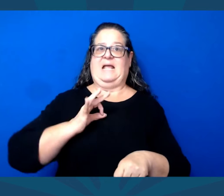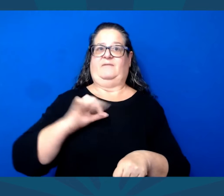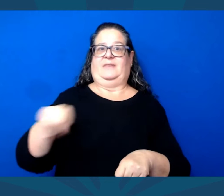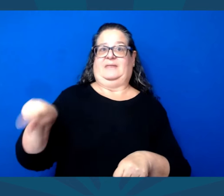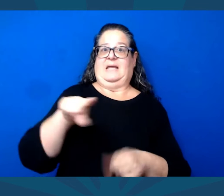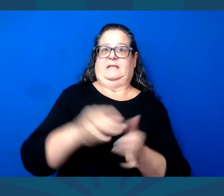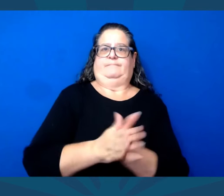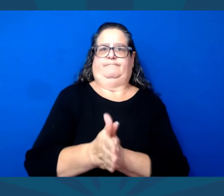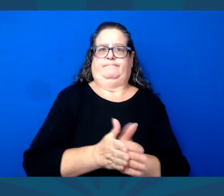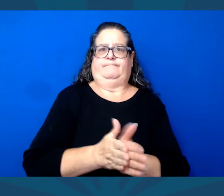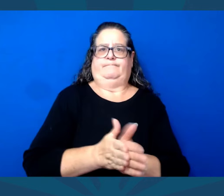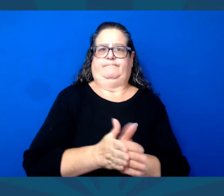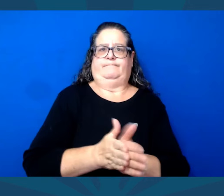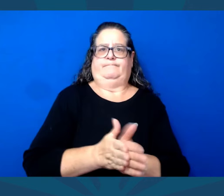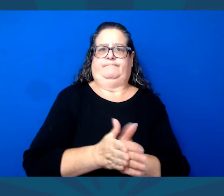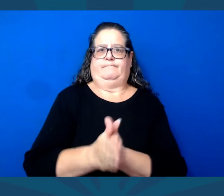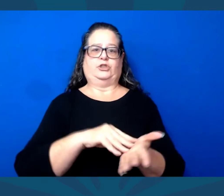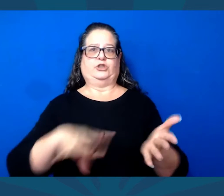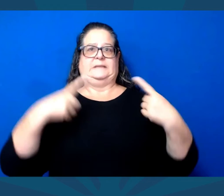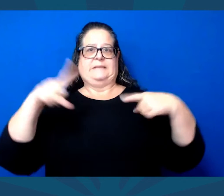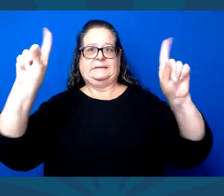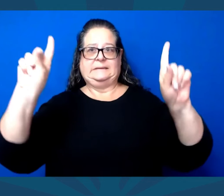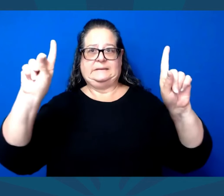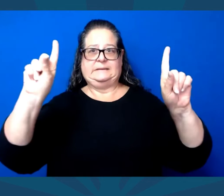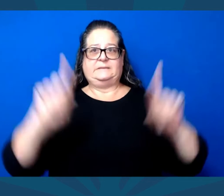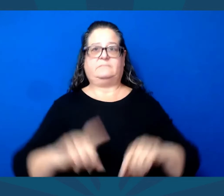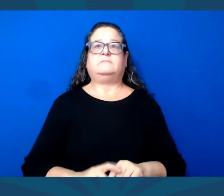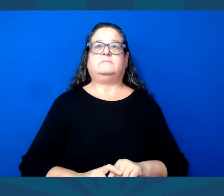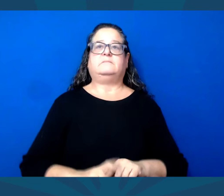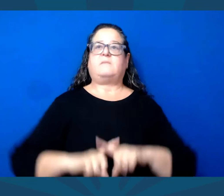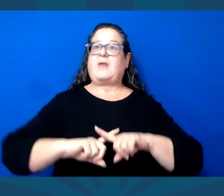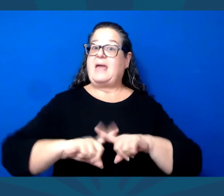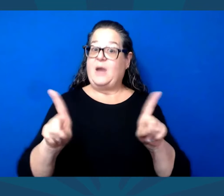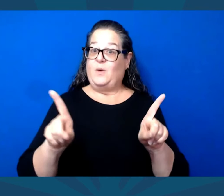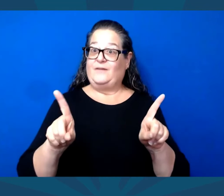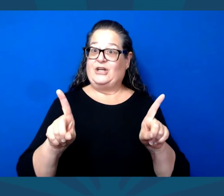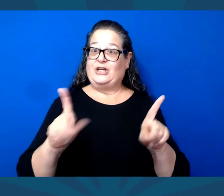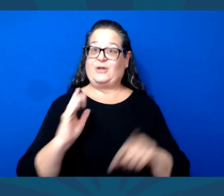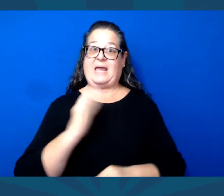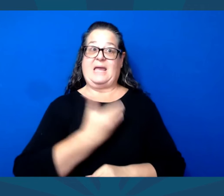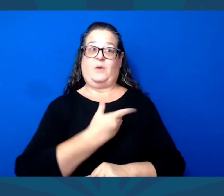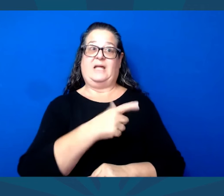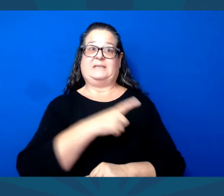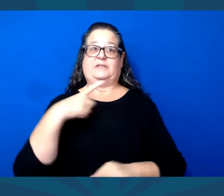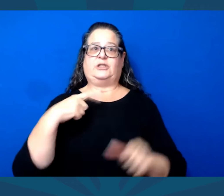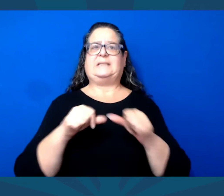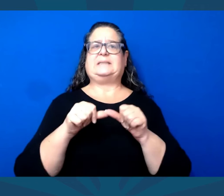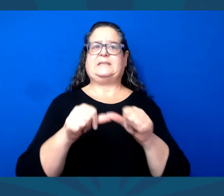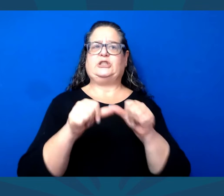time, I have worked with talented and dedicated staff who are passionate about student success.